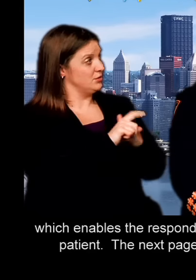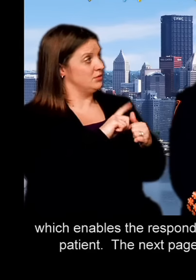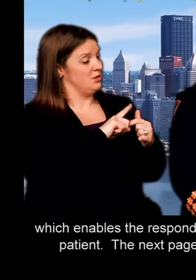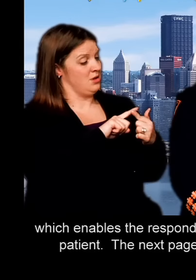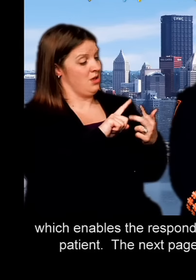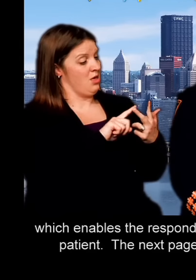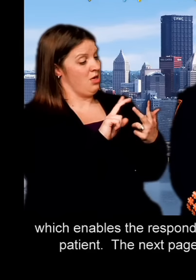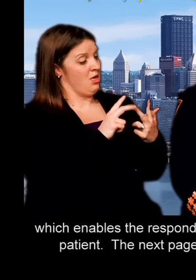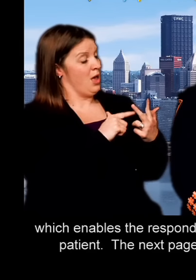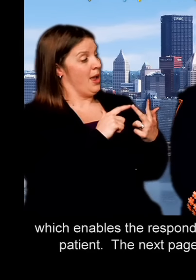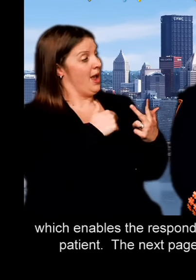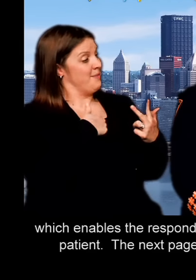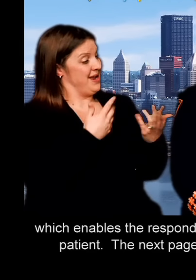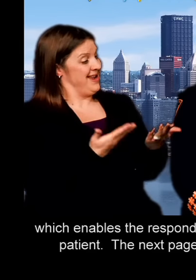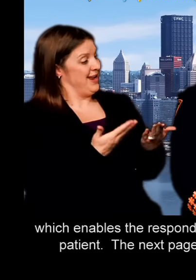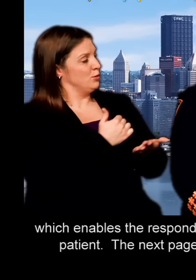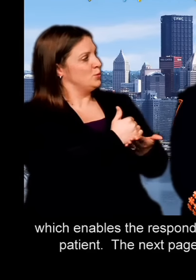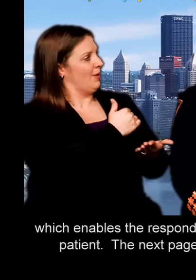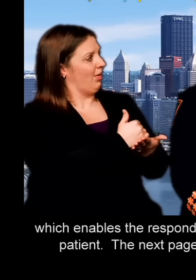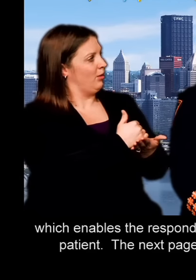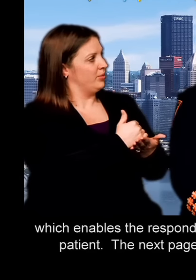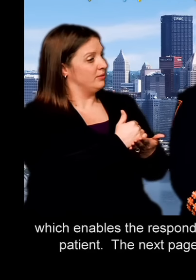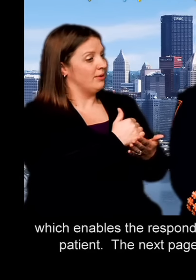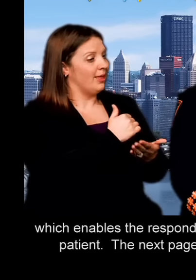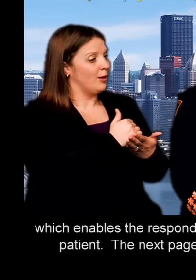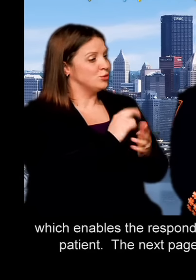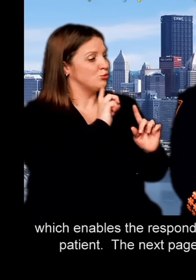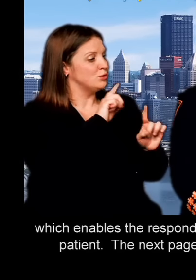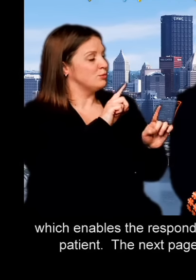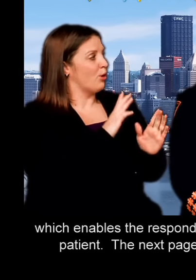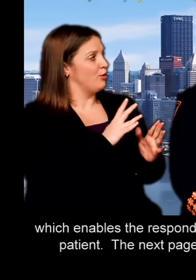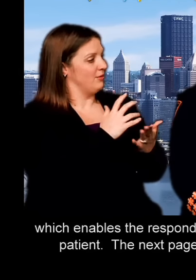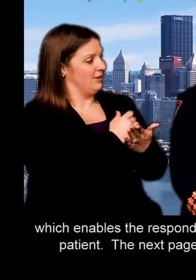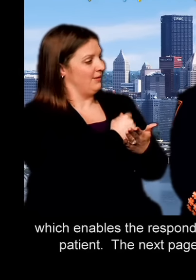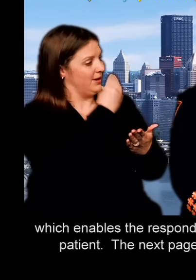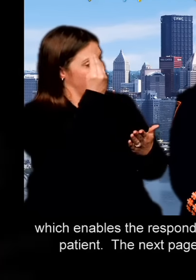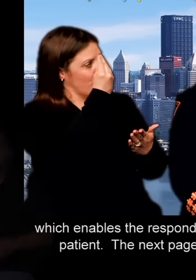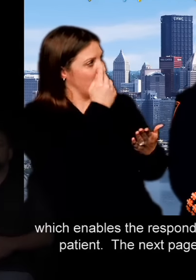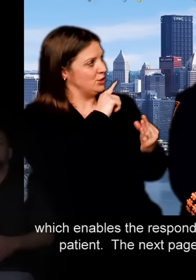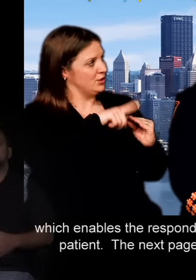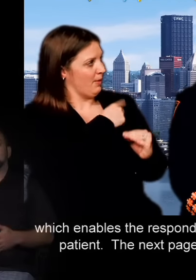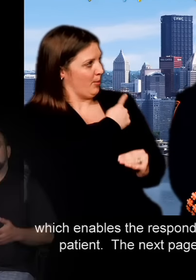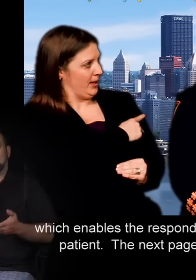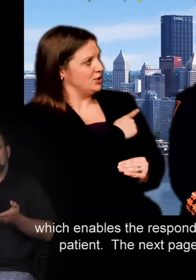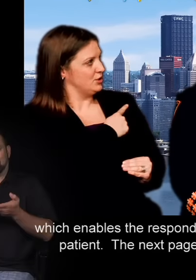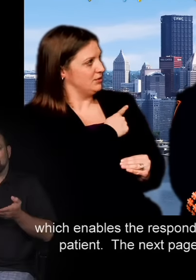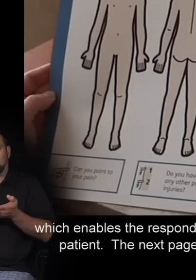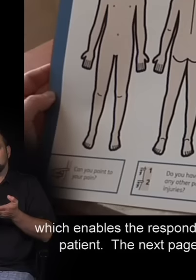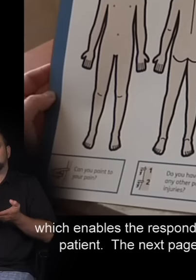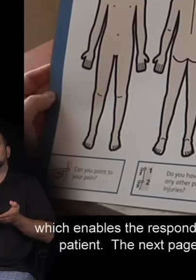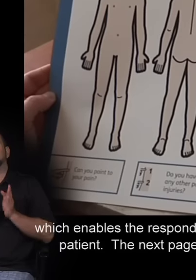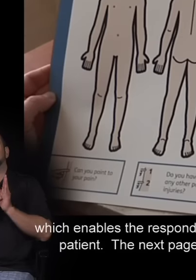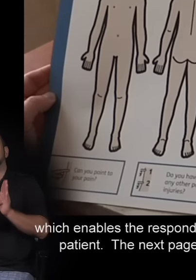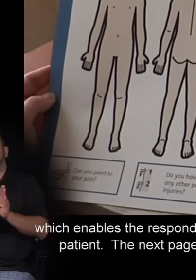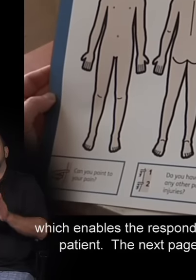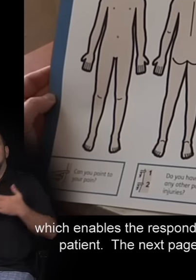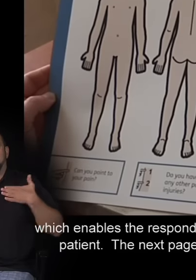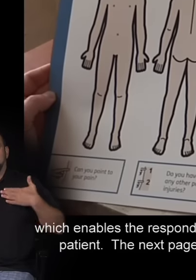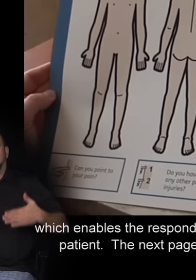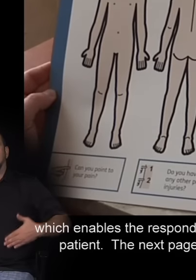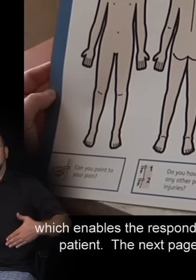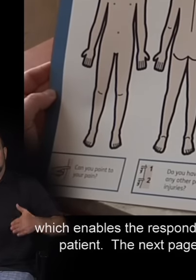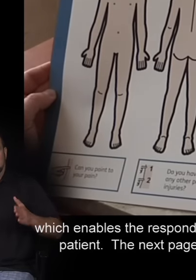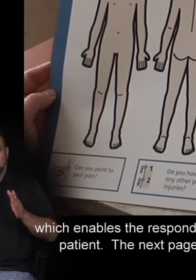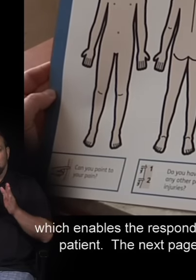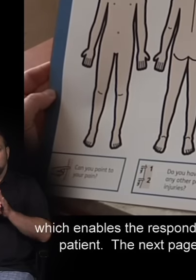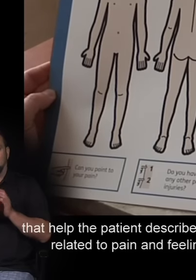section, which enables the responder to gain some initial information pertaining to the patient. The next pages provide a body